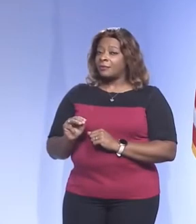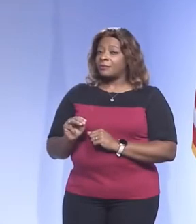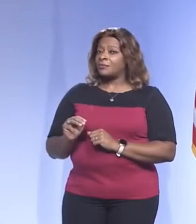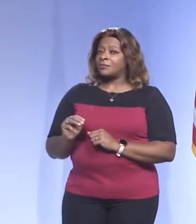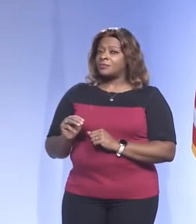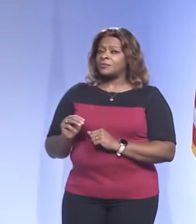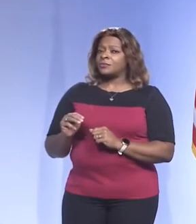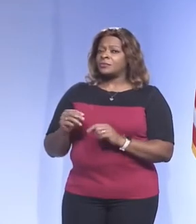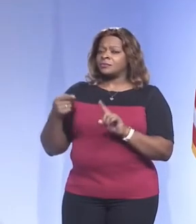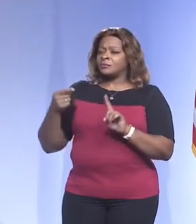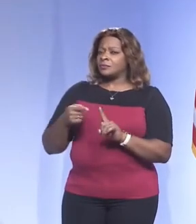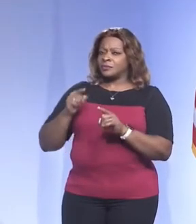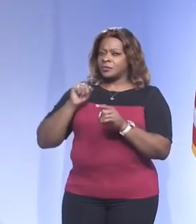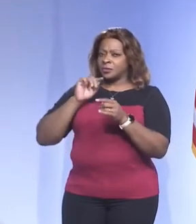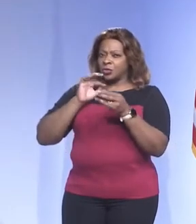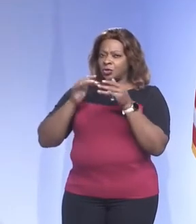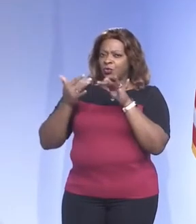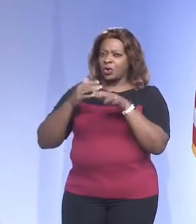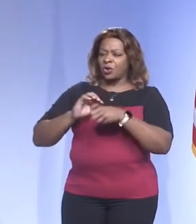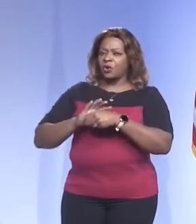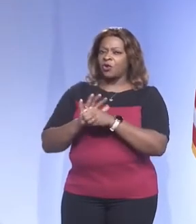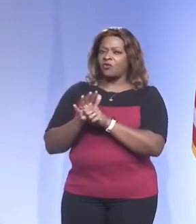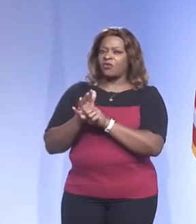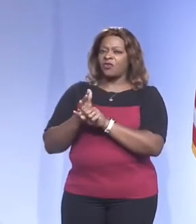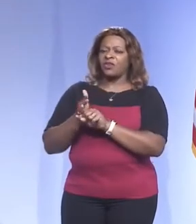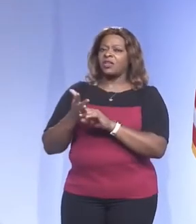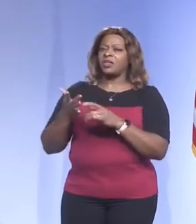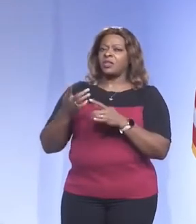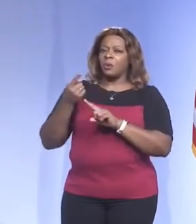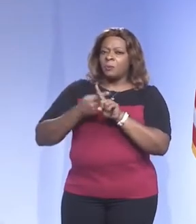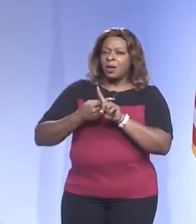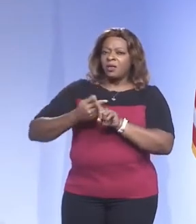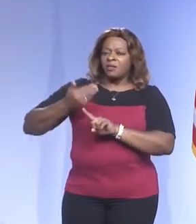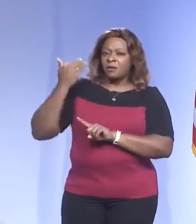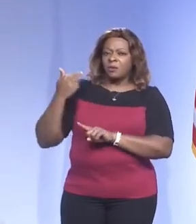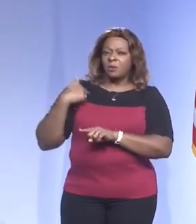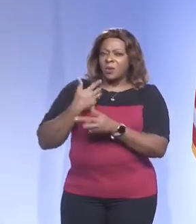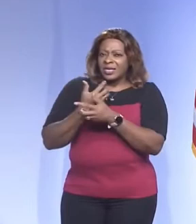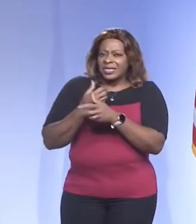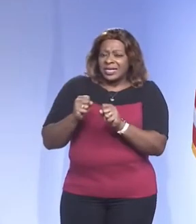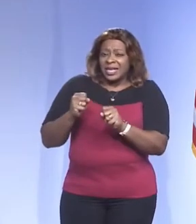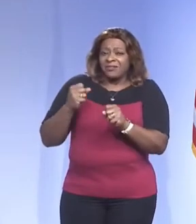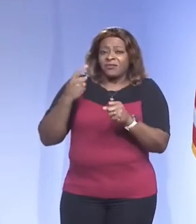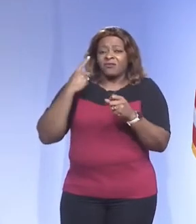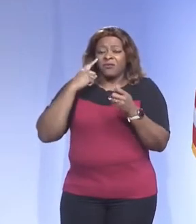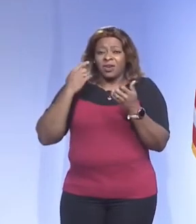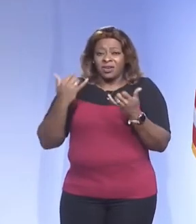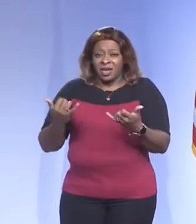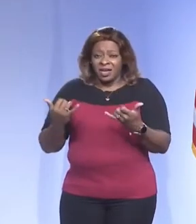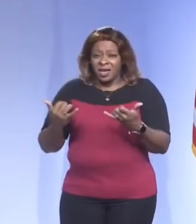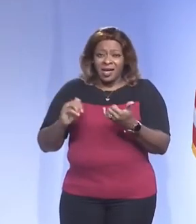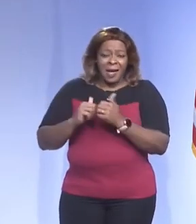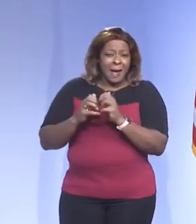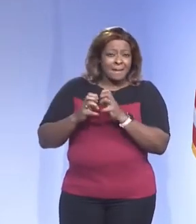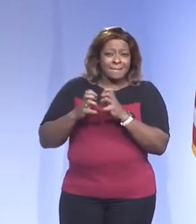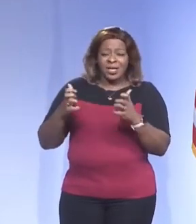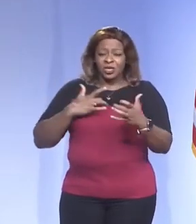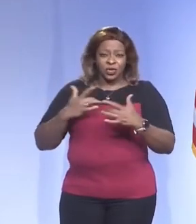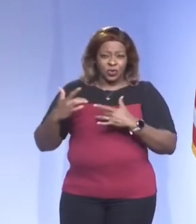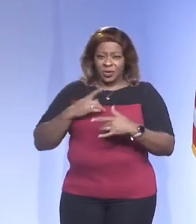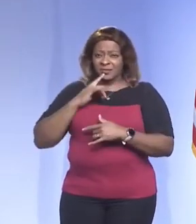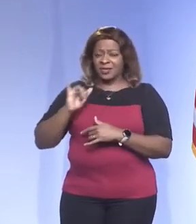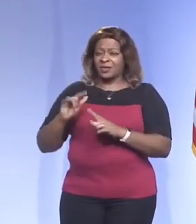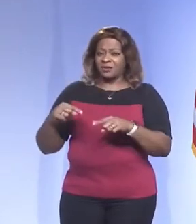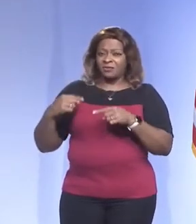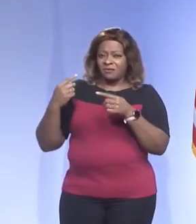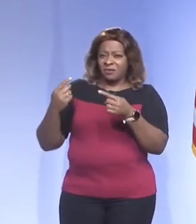When it comes to the spread of COVID, would you say even a month ago, are we safer now? And how much of a concern is it as far